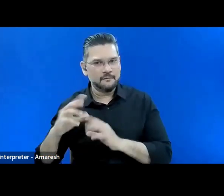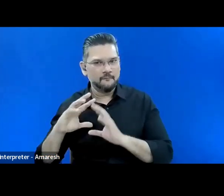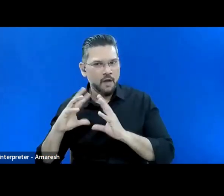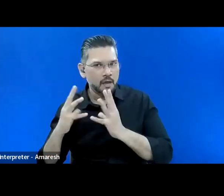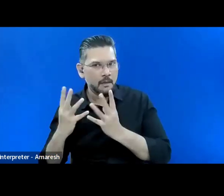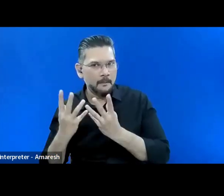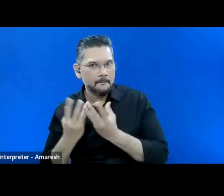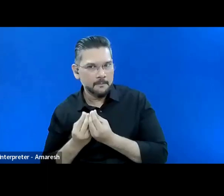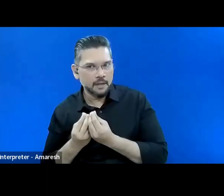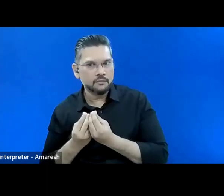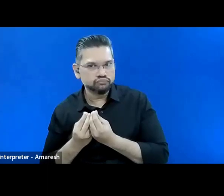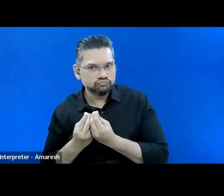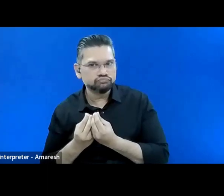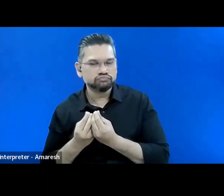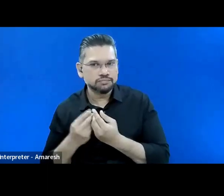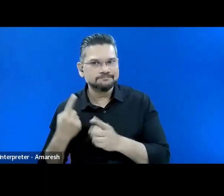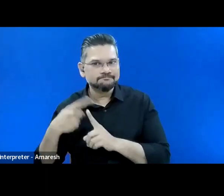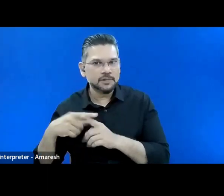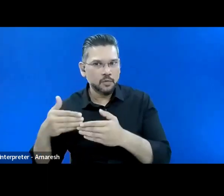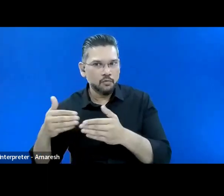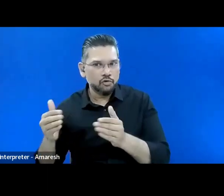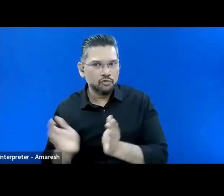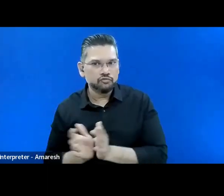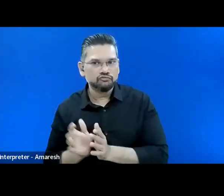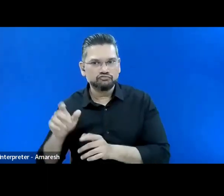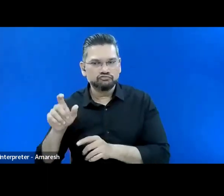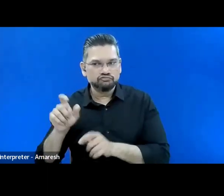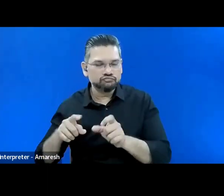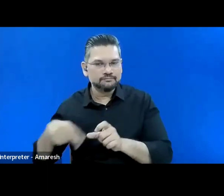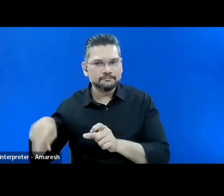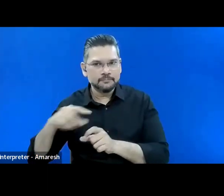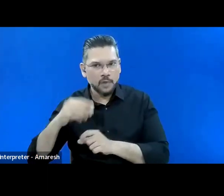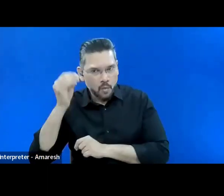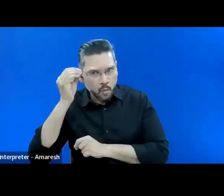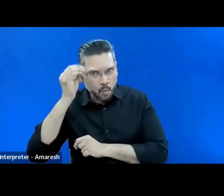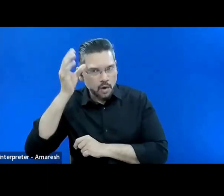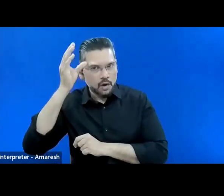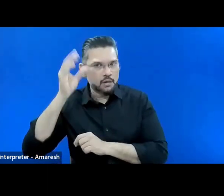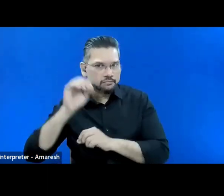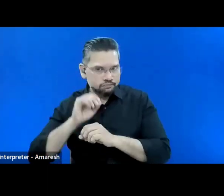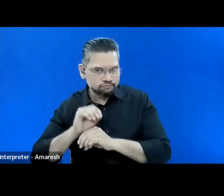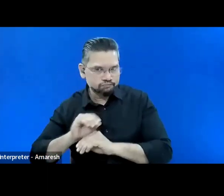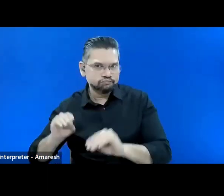awareness in the families and the communities, because they take us to the psychiatric